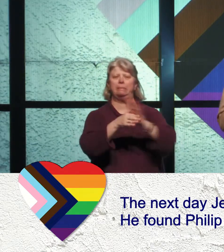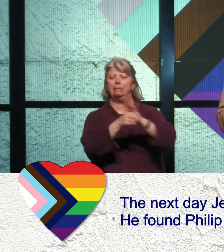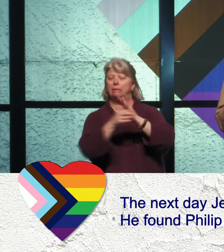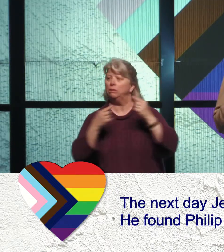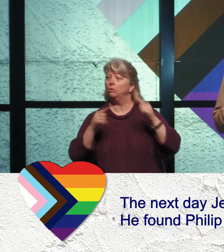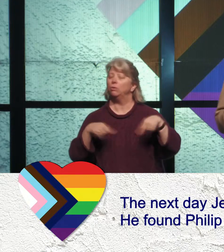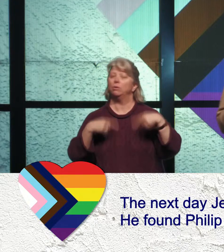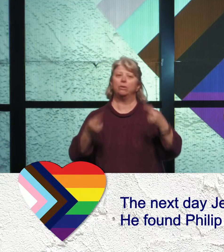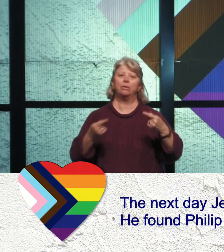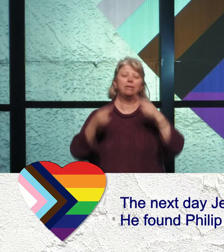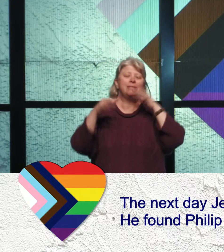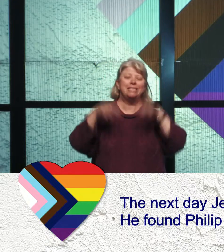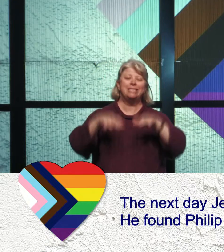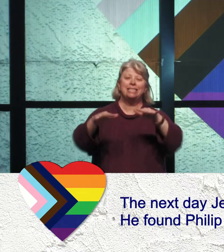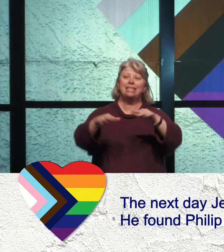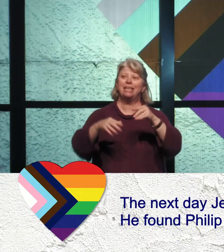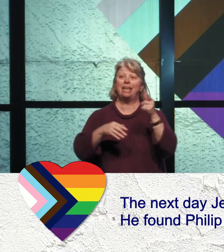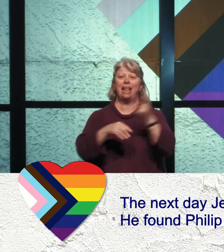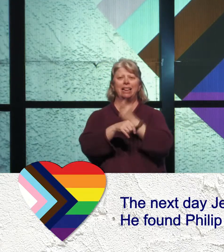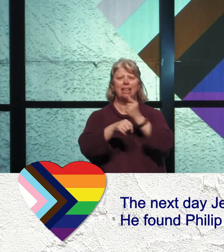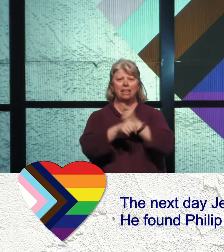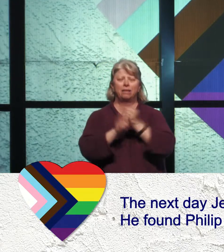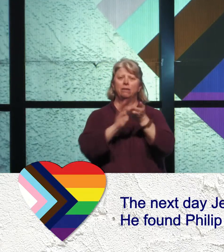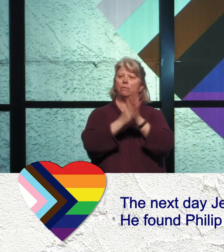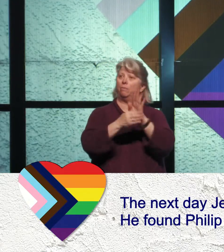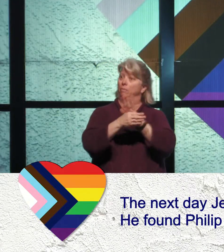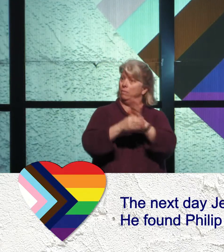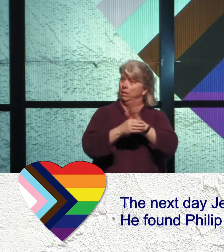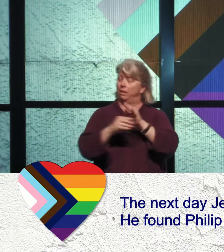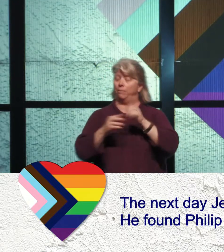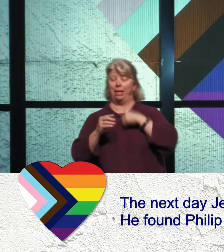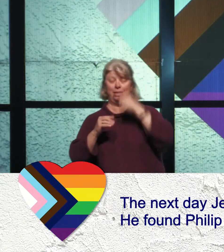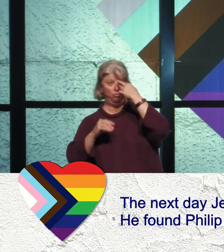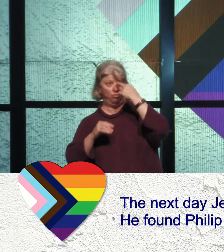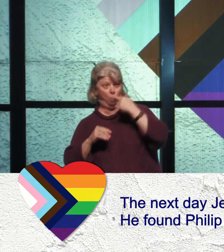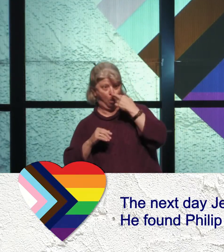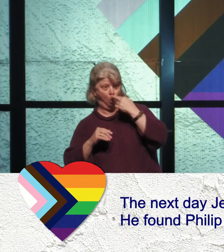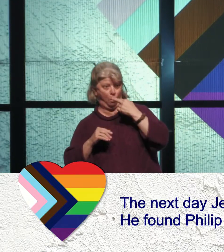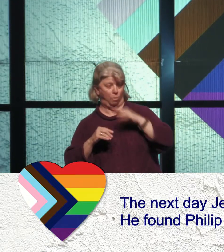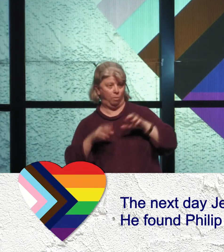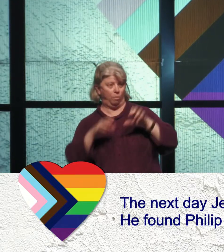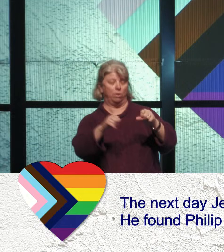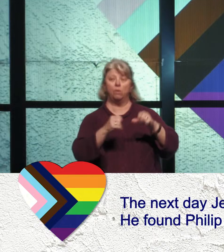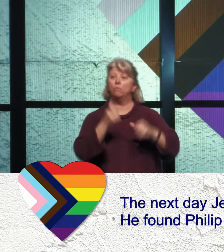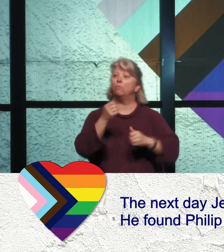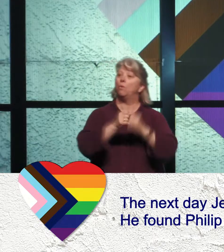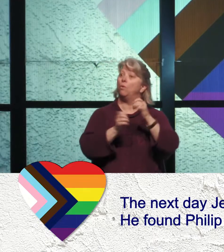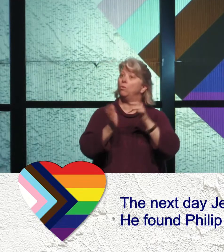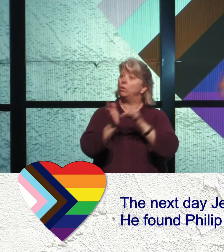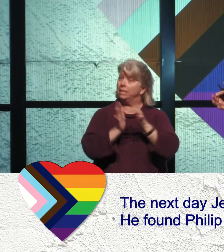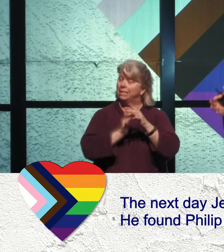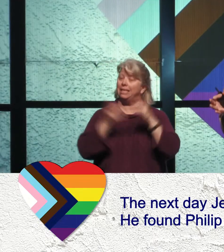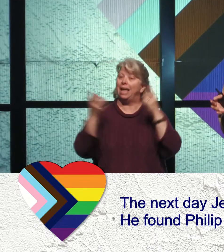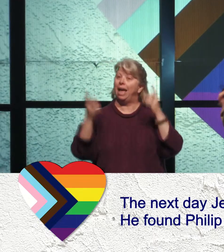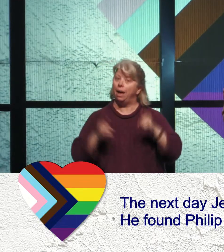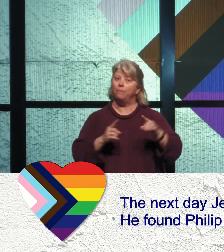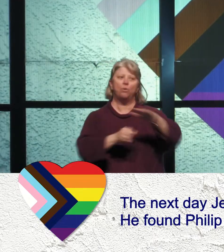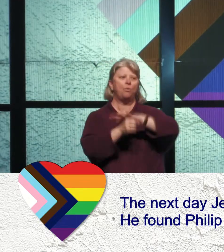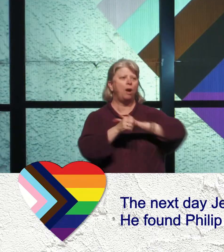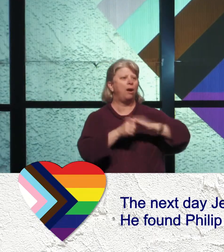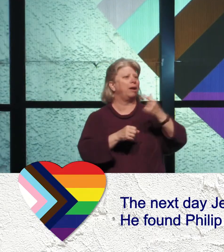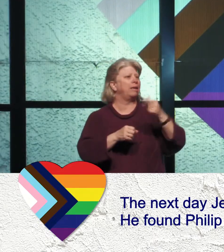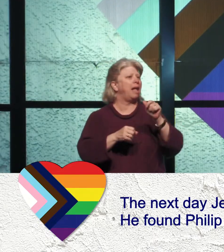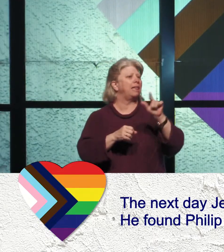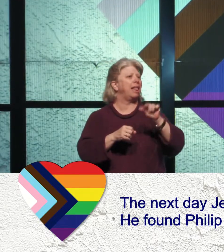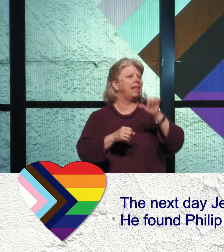day. The Sea of Galilee was being commercialized by the city of Rome. It's why most of Jesus' ministry took place around Galilee,